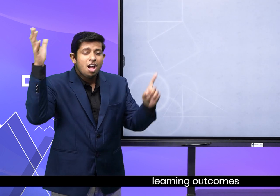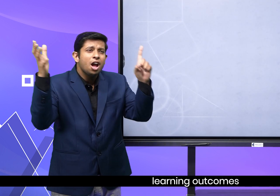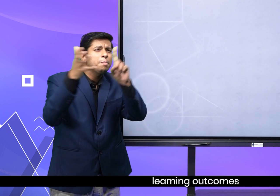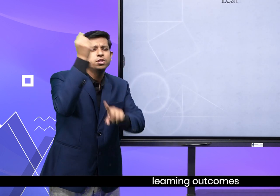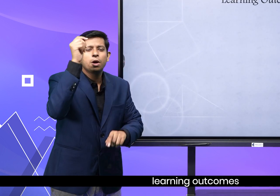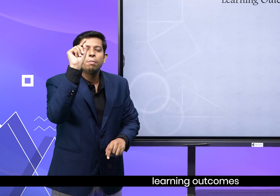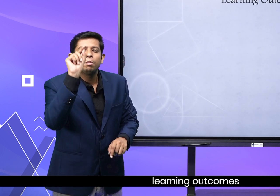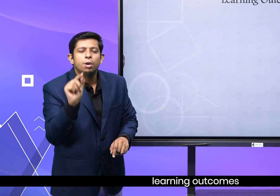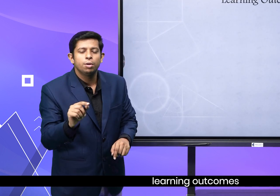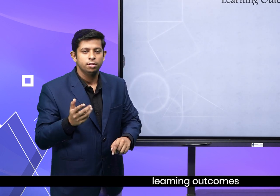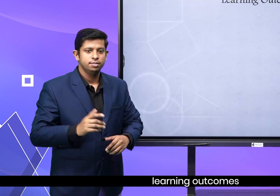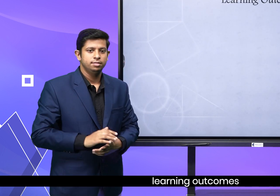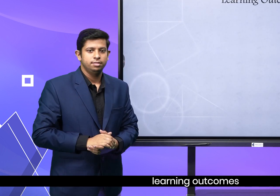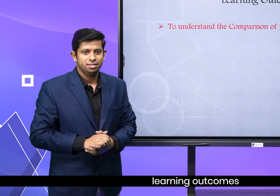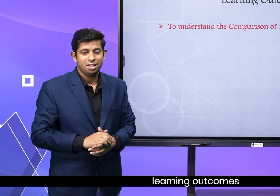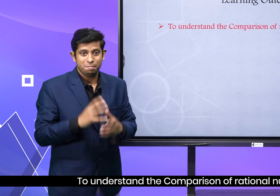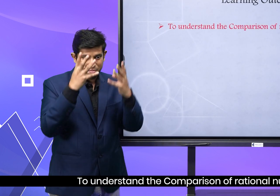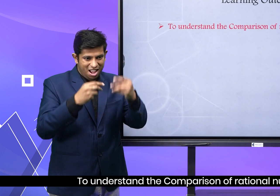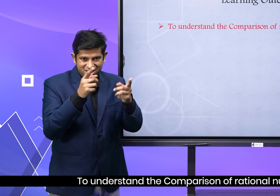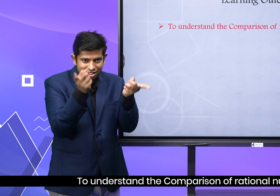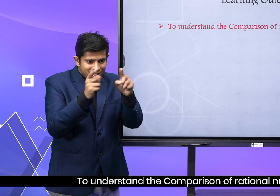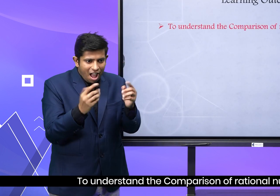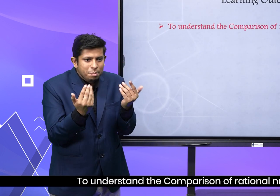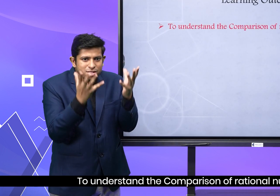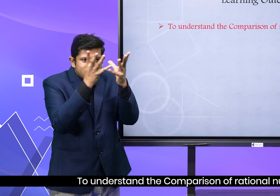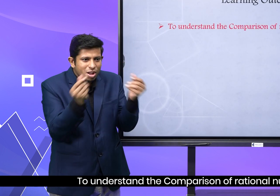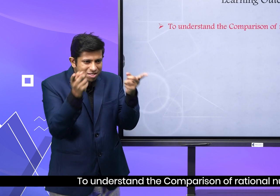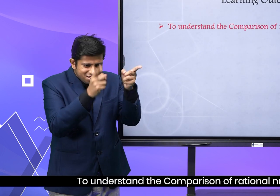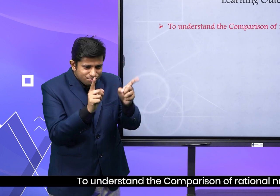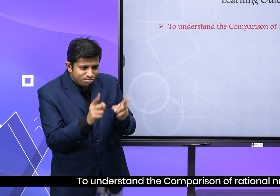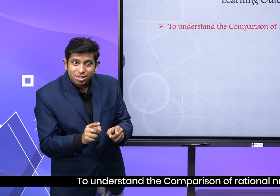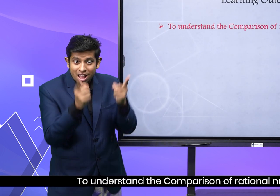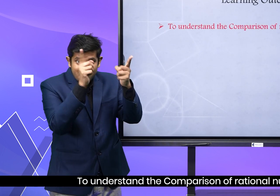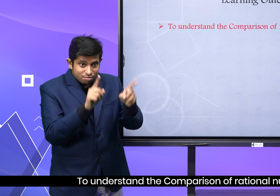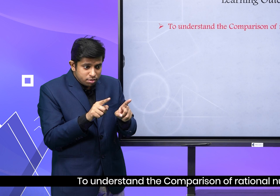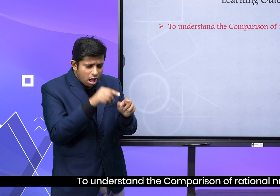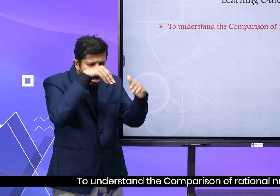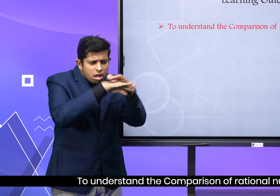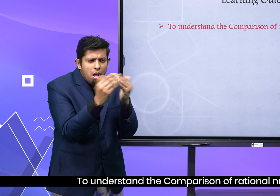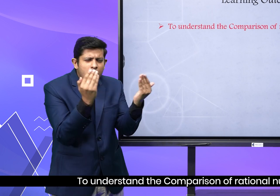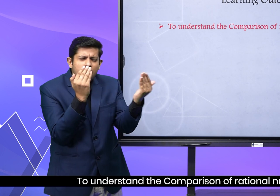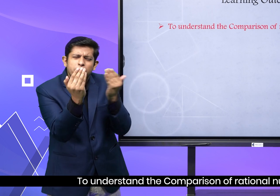Learning outcomes. To understand the comparison of rational numbers.